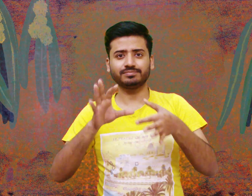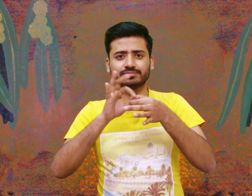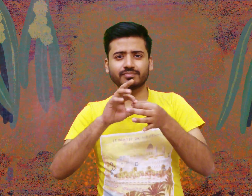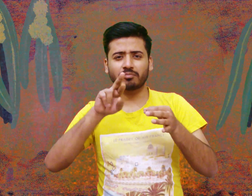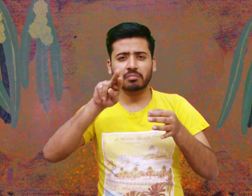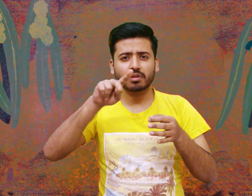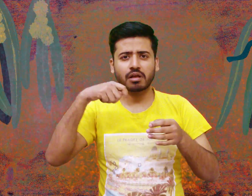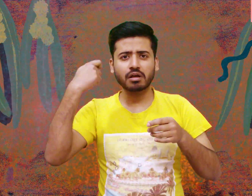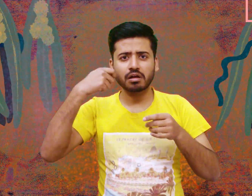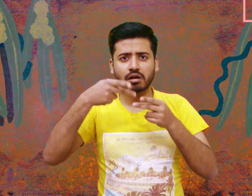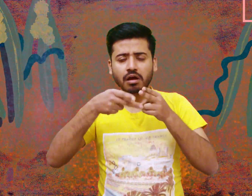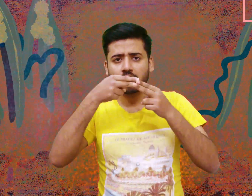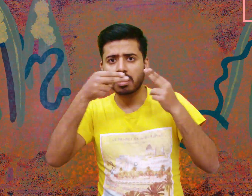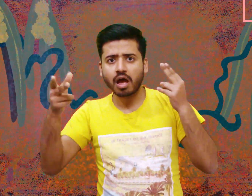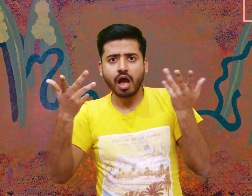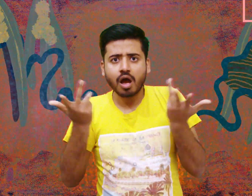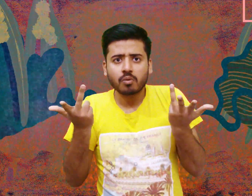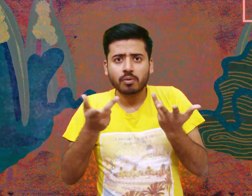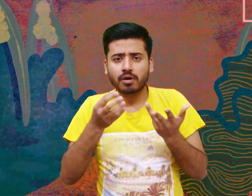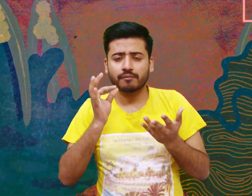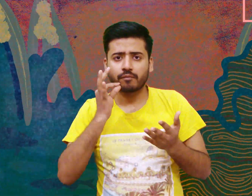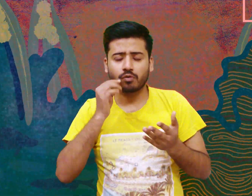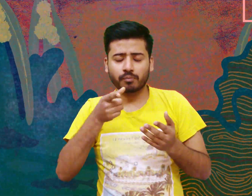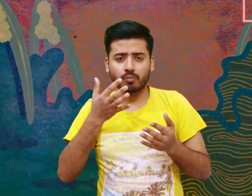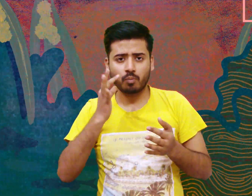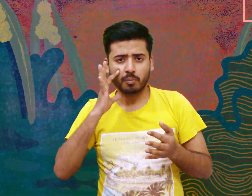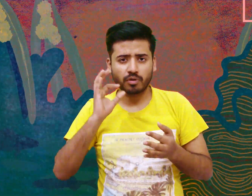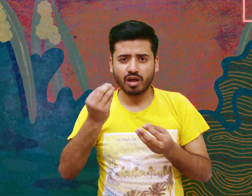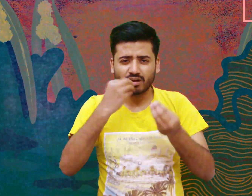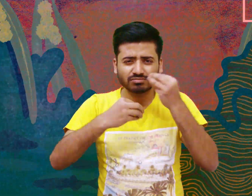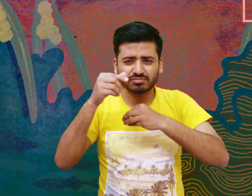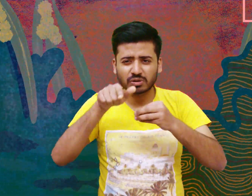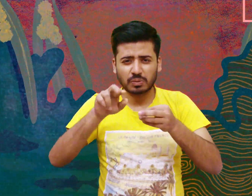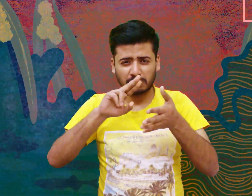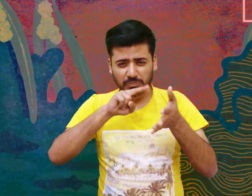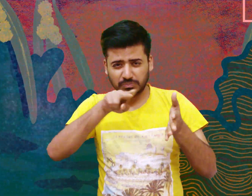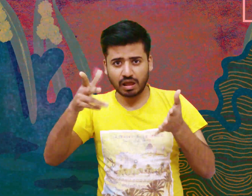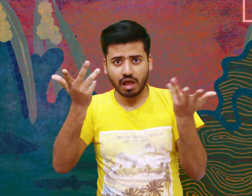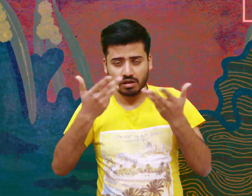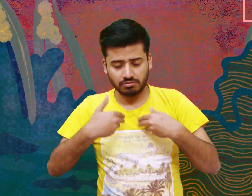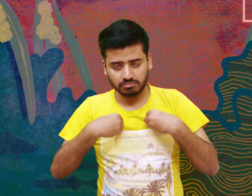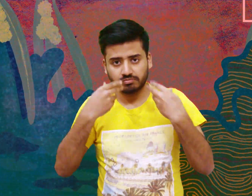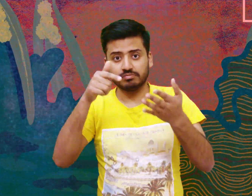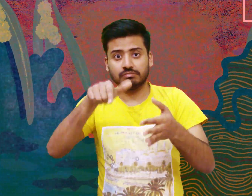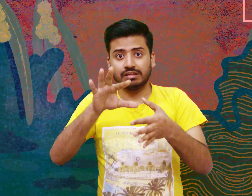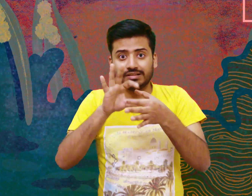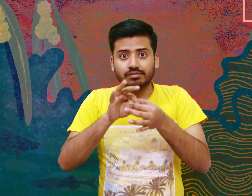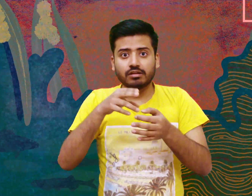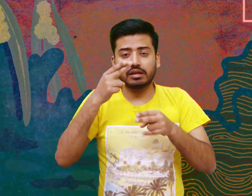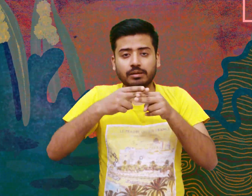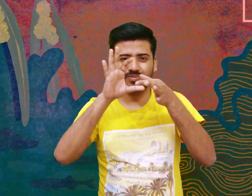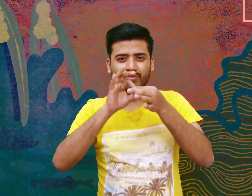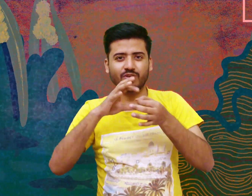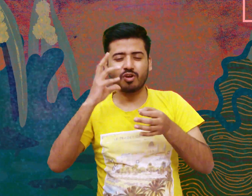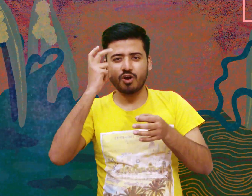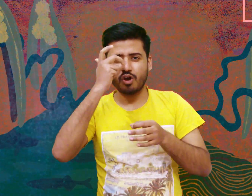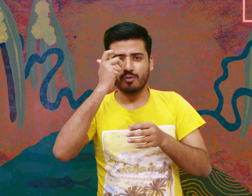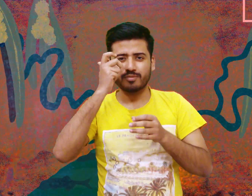If your teeth are changing from white to orange, this is most likely due to staining from food and drinks, poor oral hygiene, or